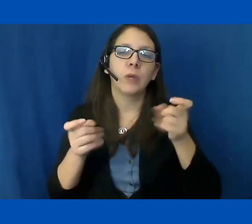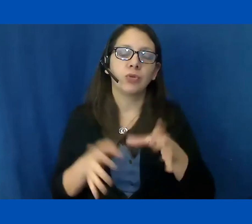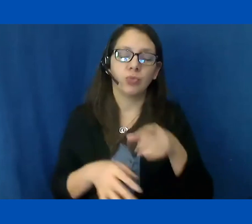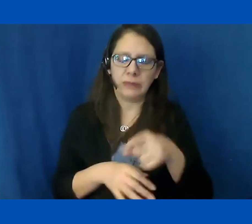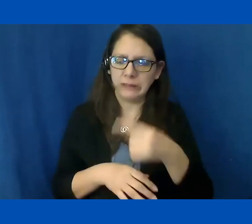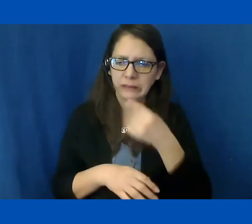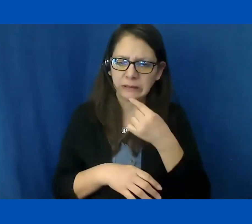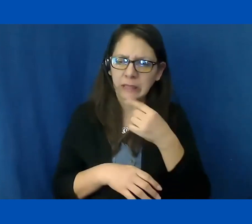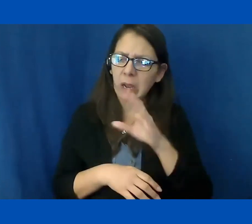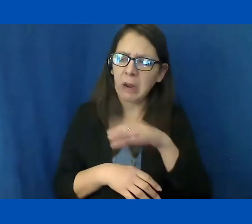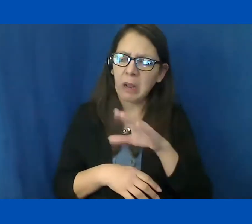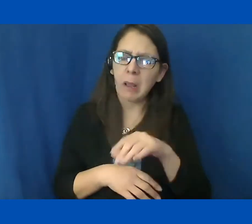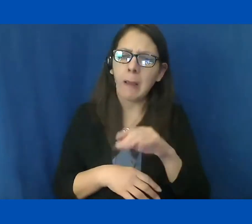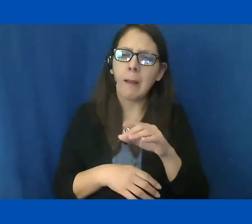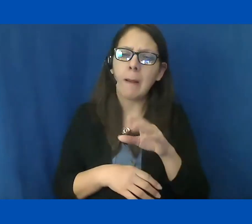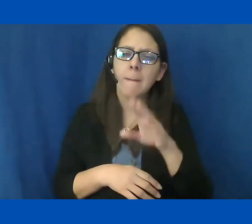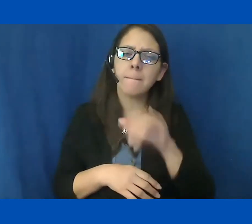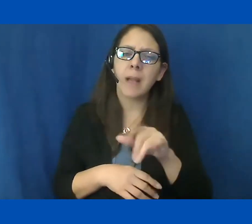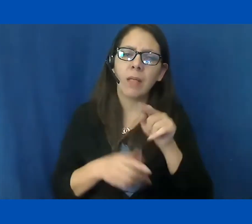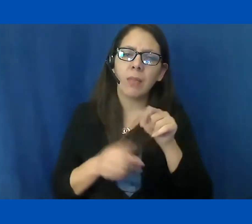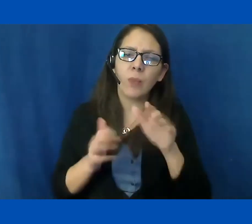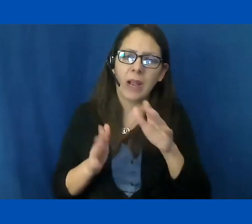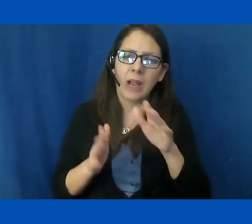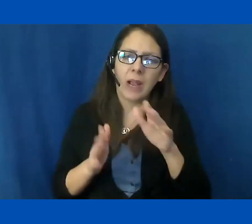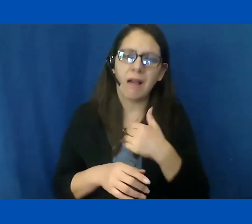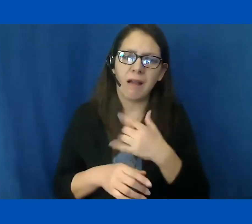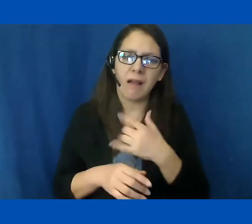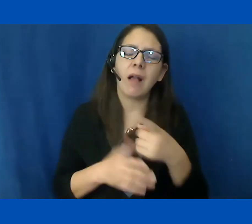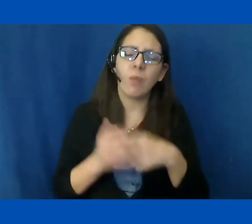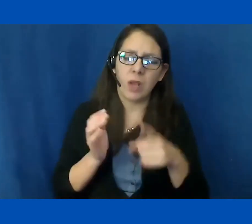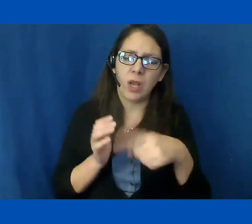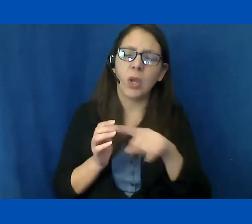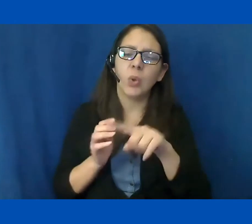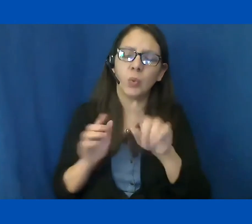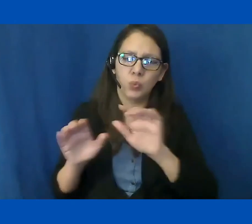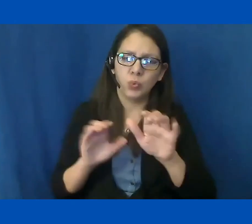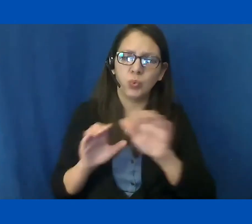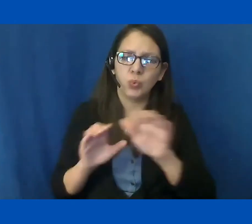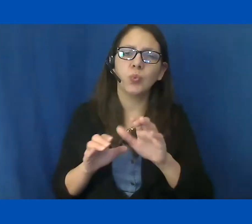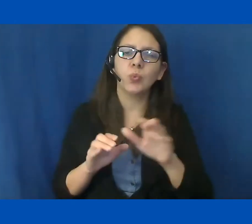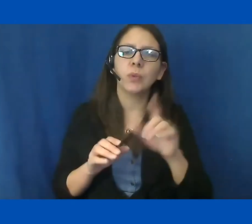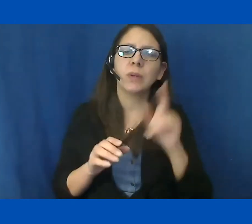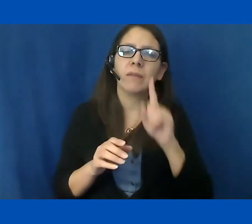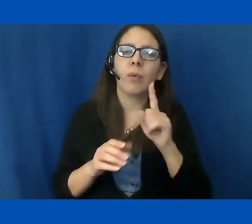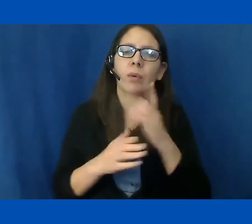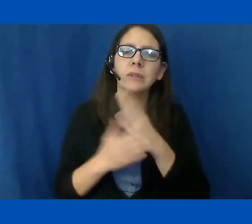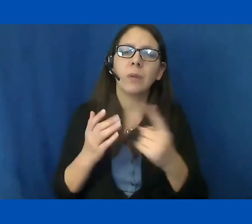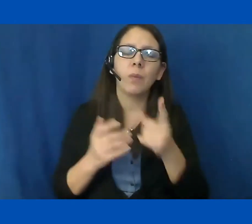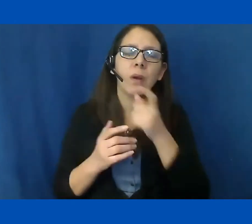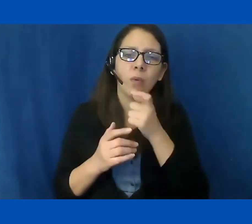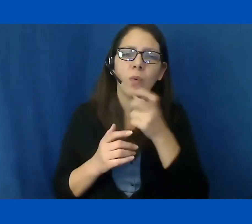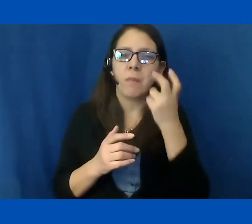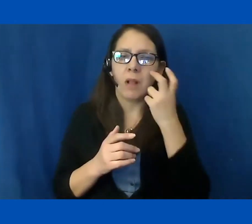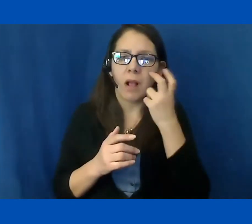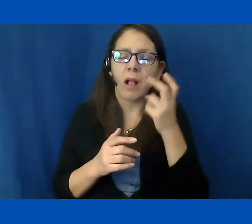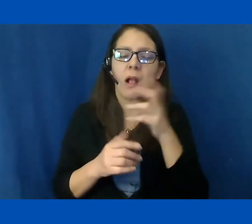hey, by the way, I like what you're doing. I think it's awesome that for someone who is blind is doing this field. I